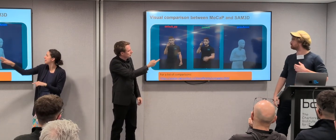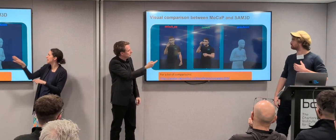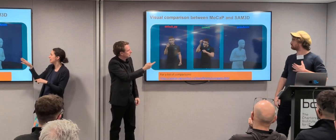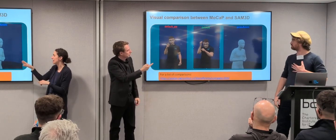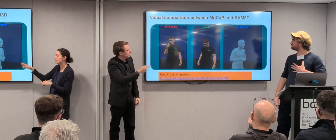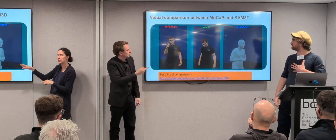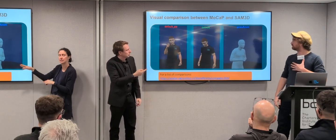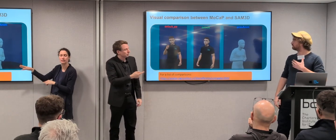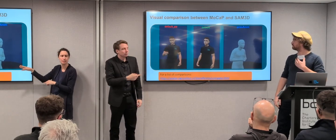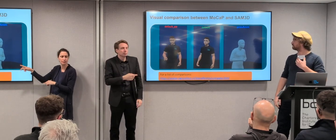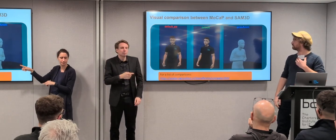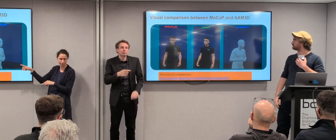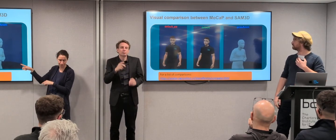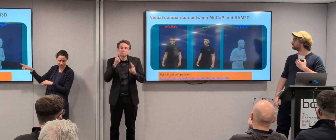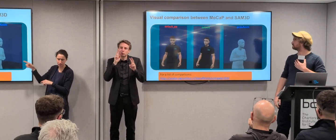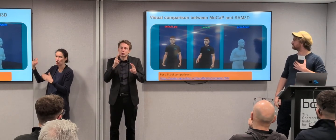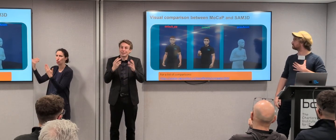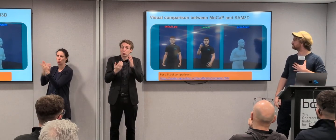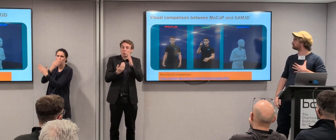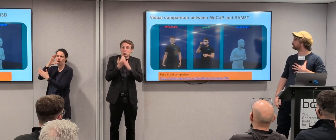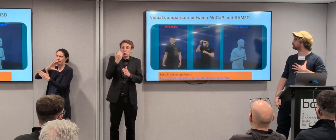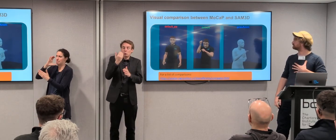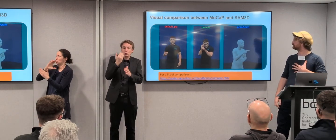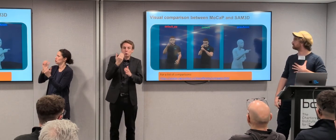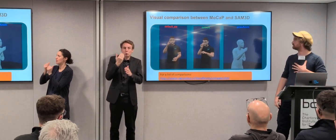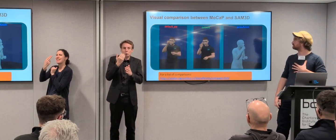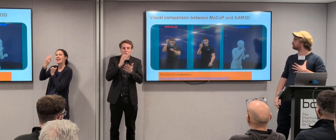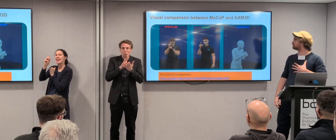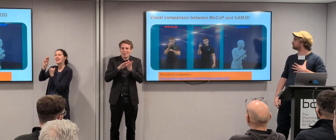see the new animation with HaMeR